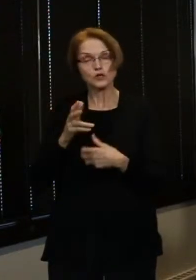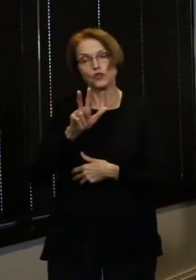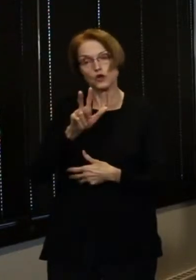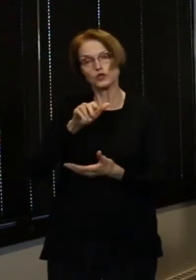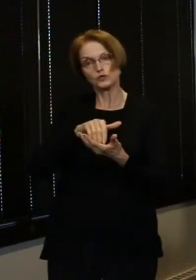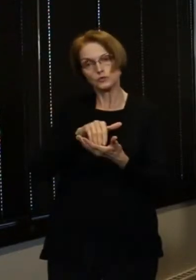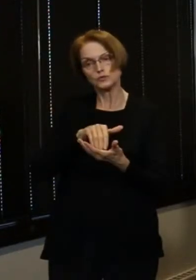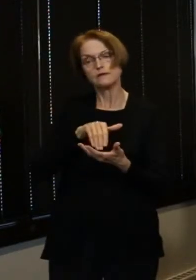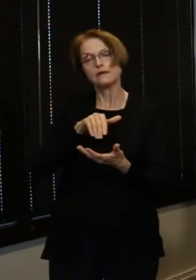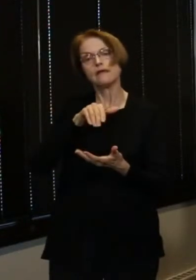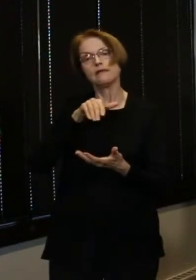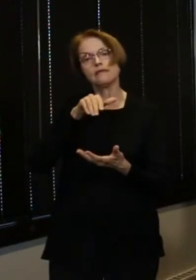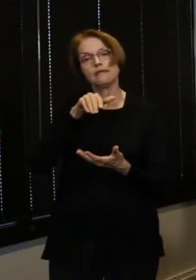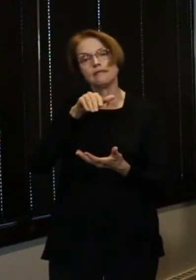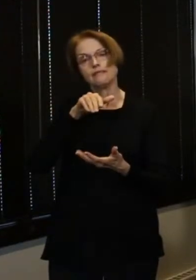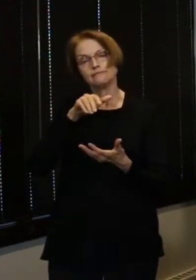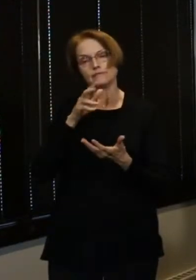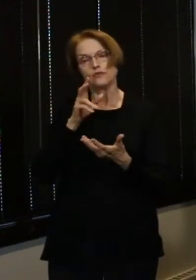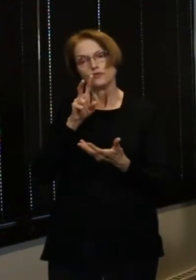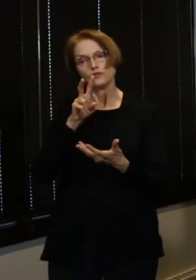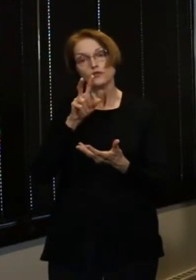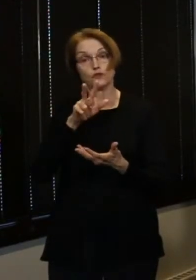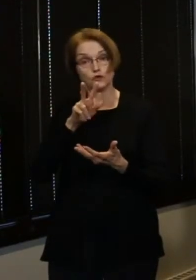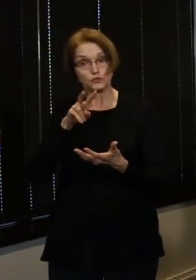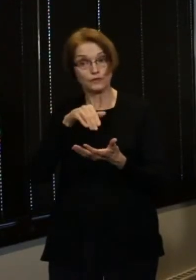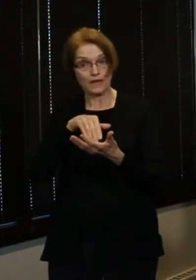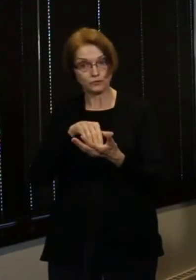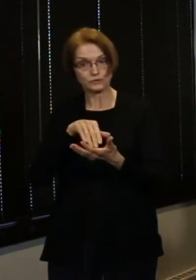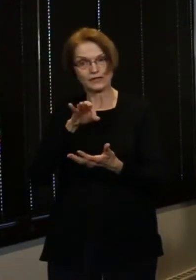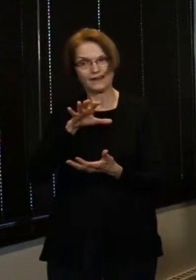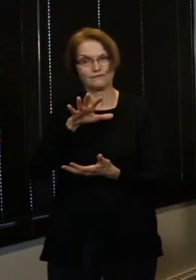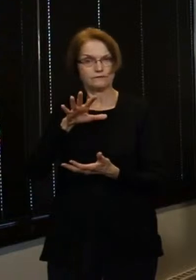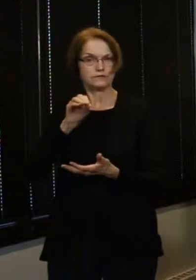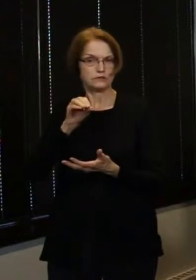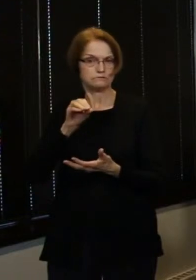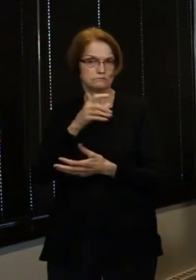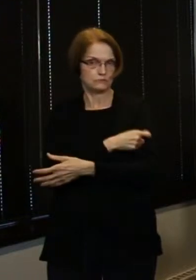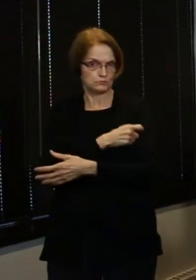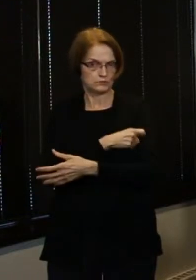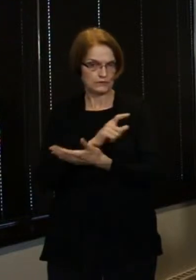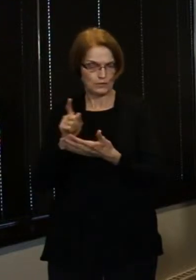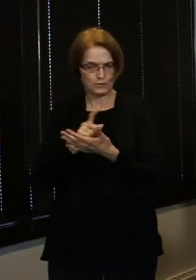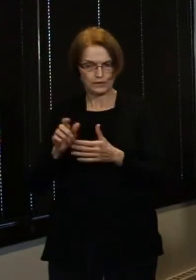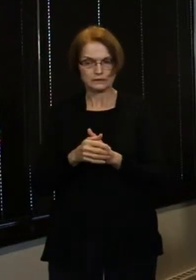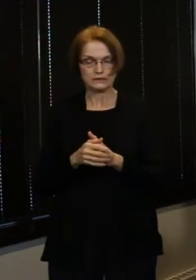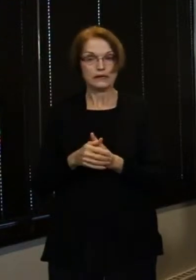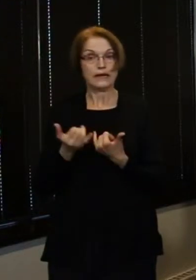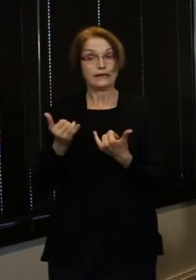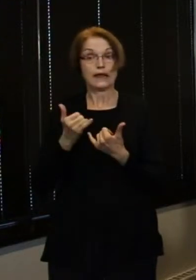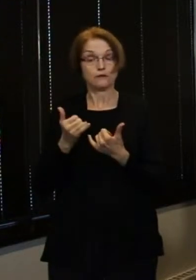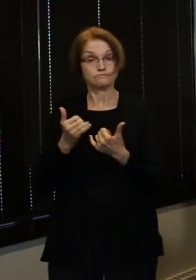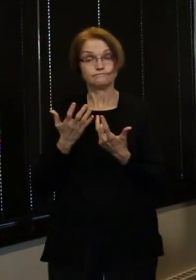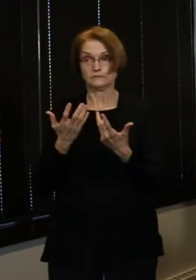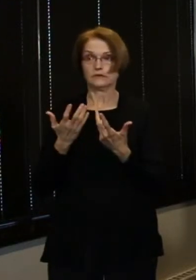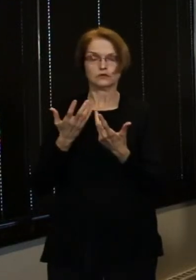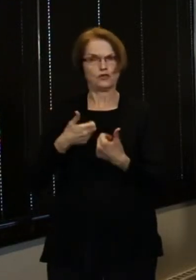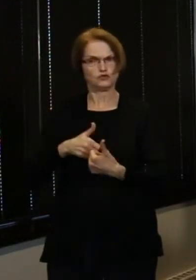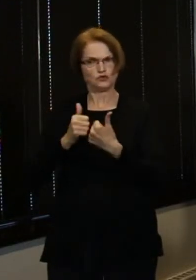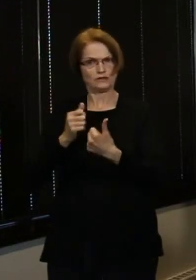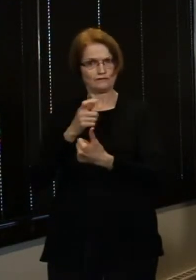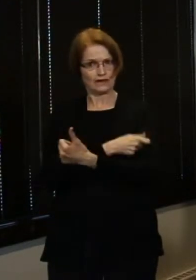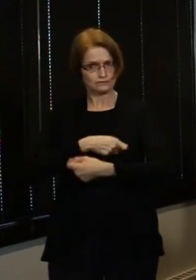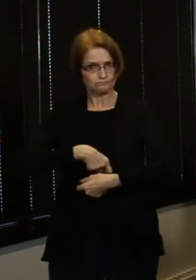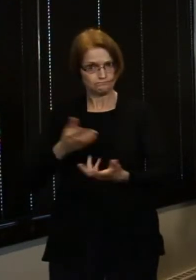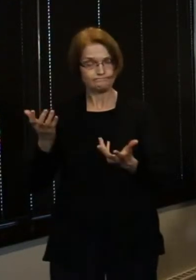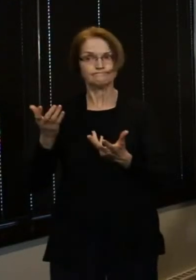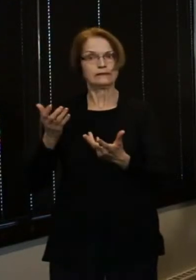32,950 doses per week. Now, limited supply continues to be the biggest challenge in vaccine distribution, but this